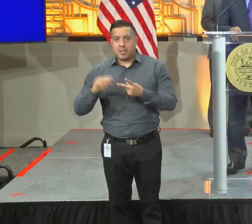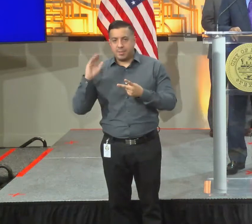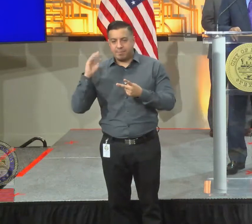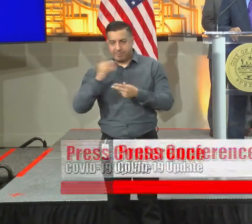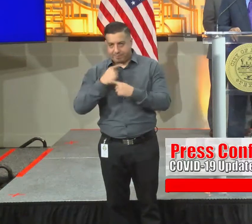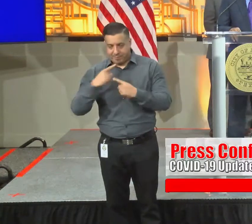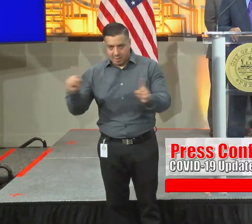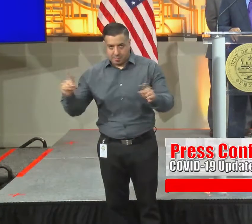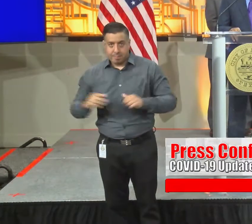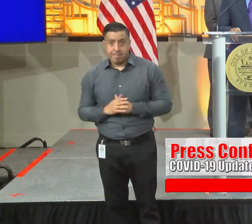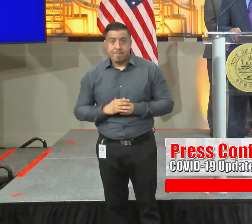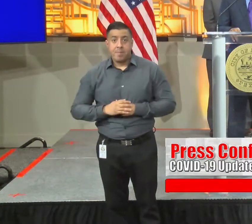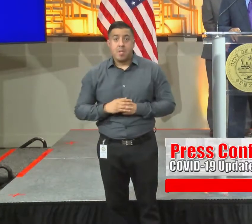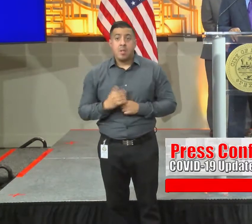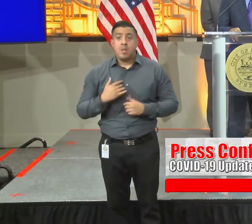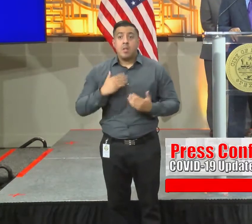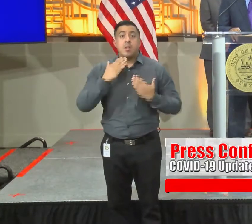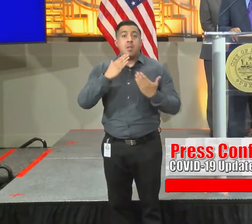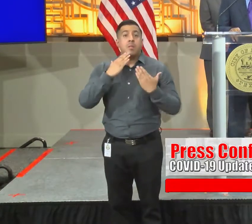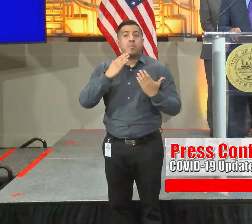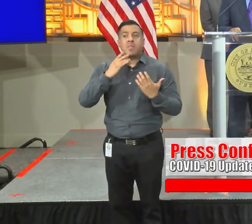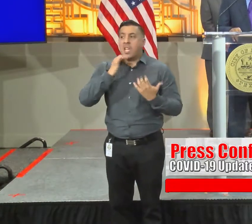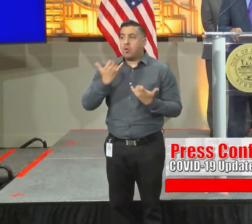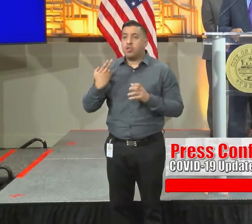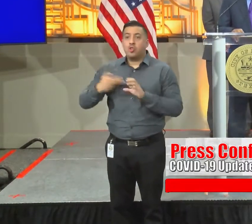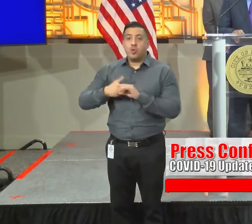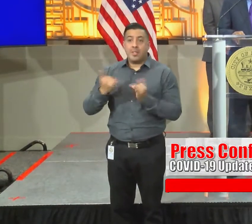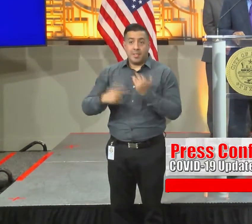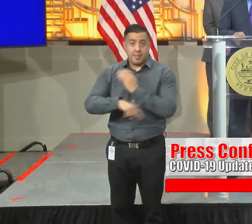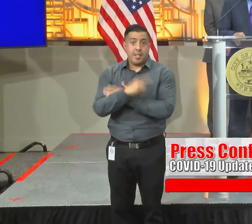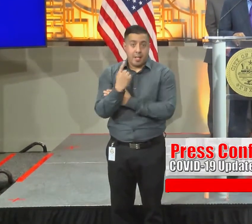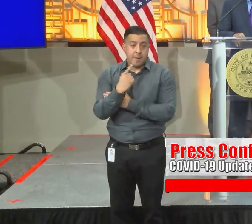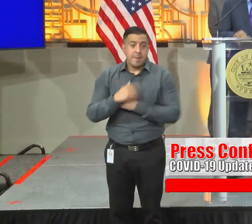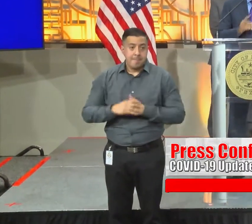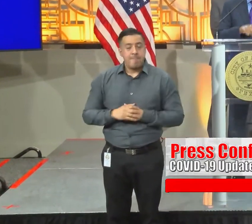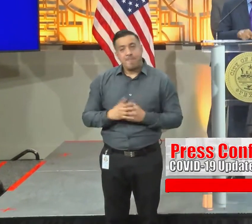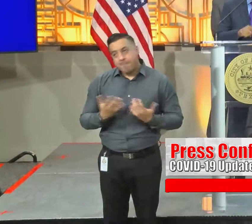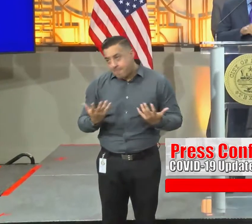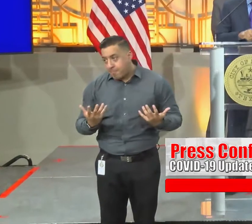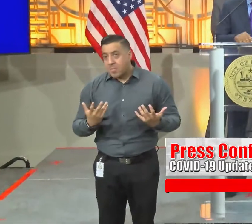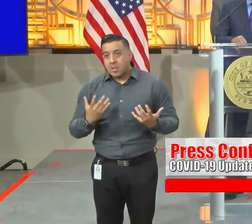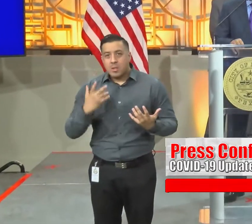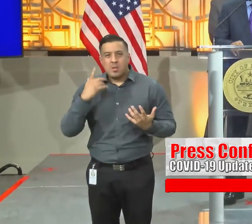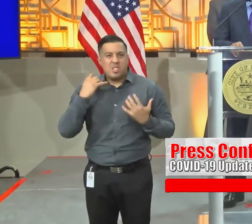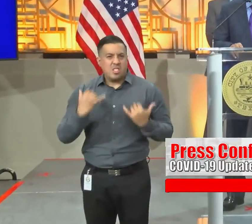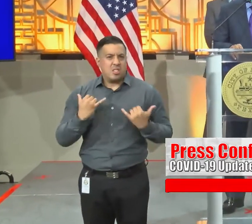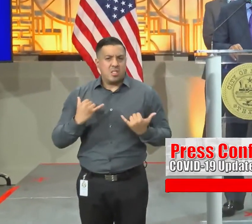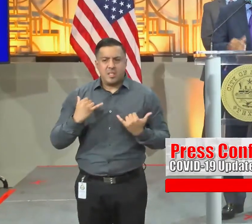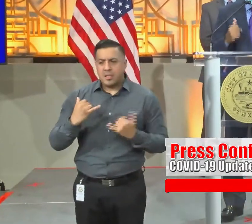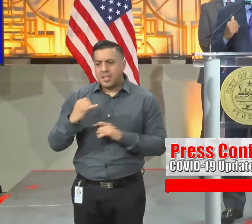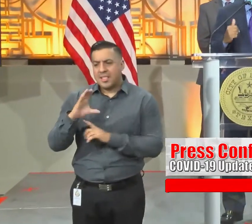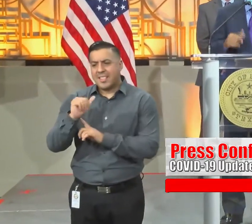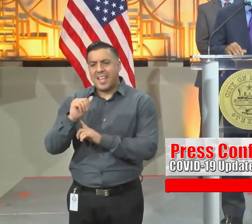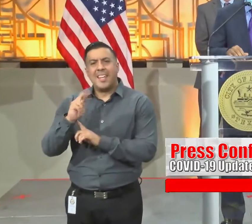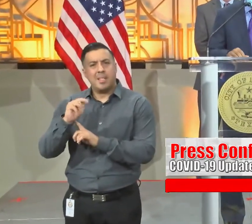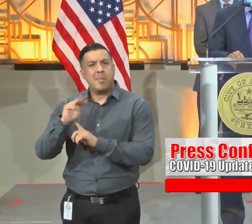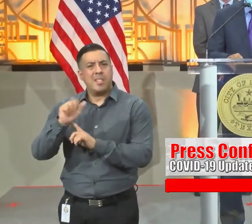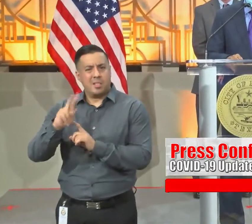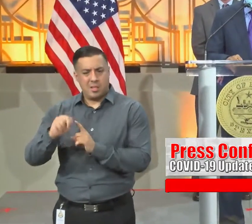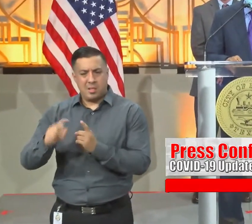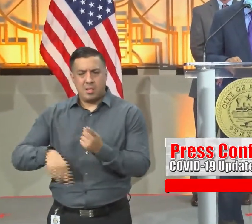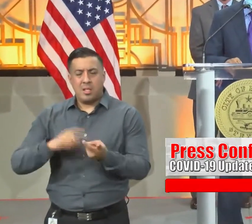I'm joined, I will be joined today, currently by Councilmember Abbott Kamen,